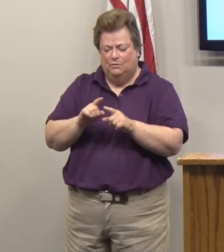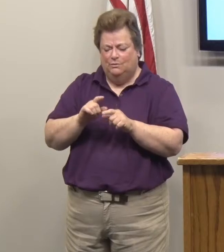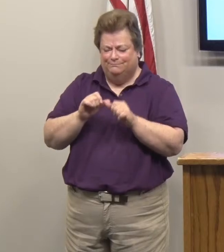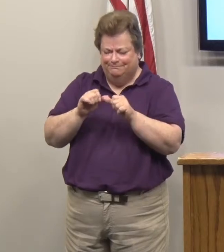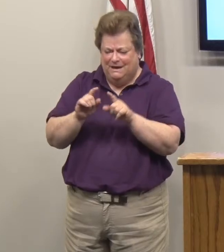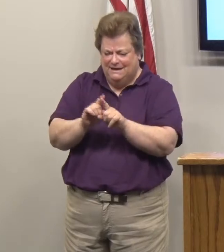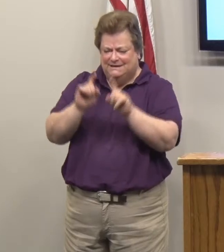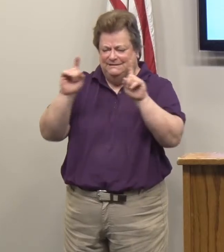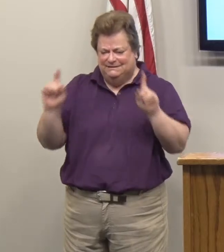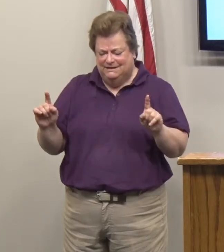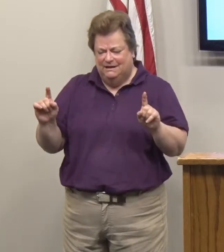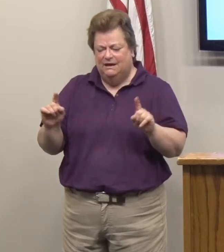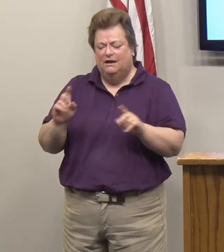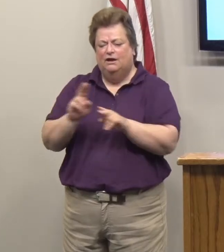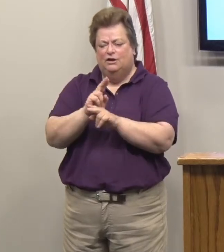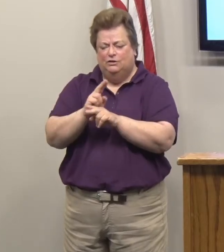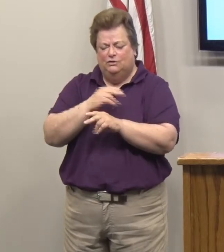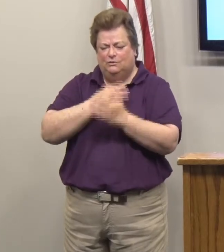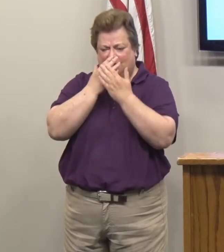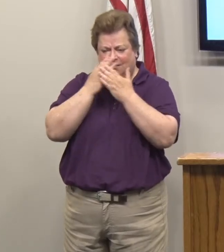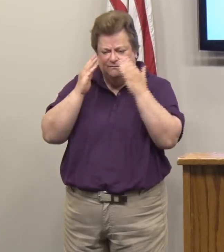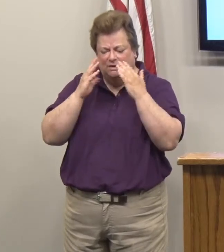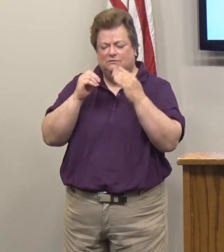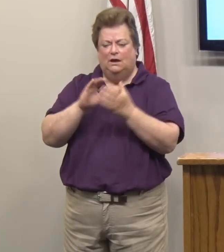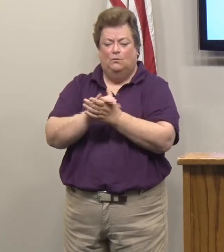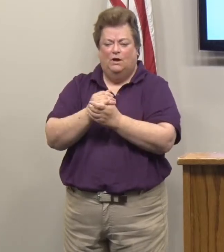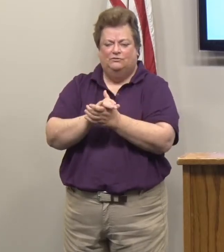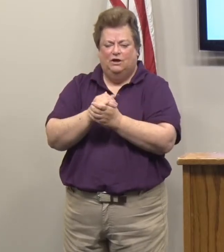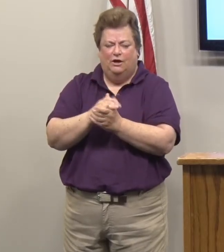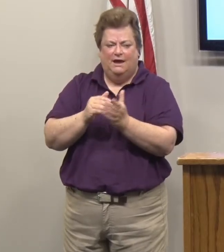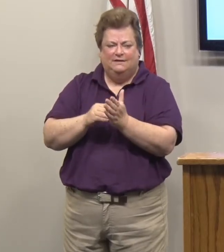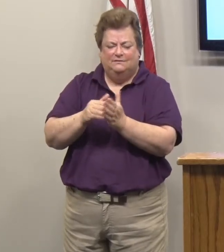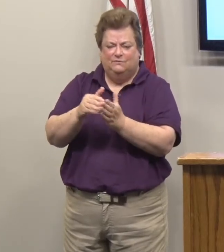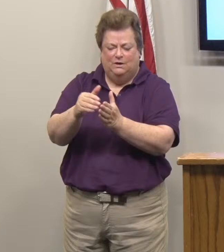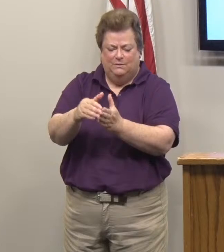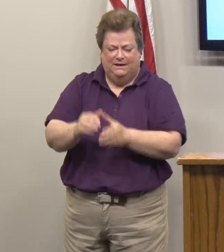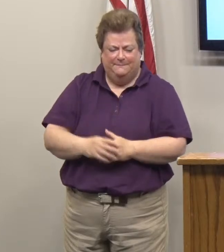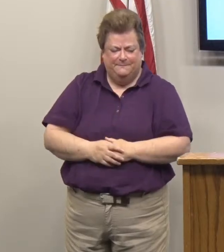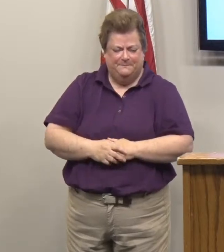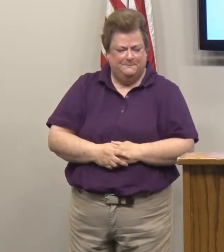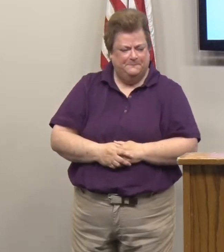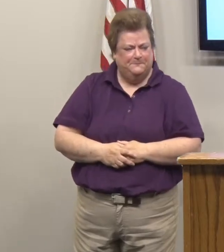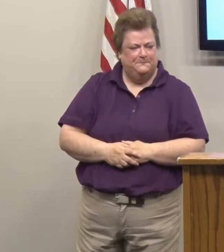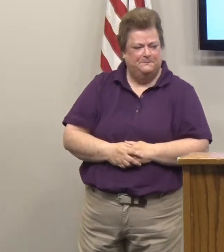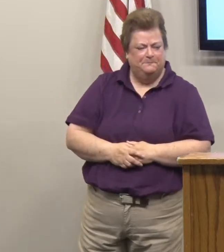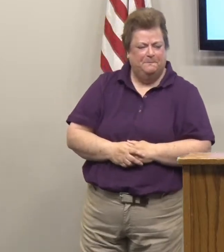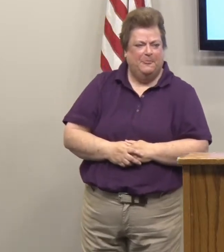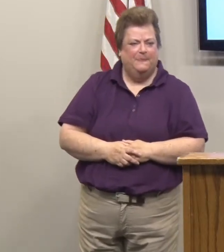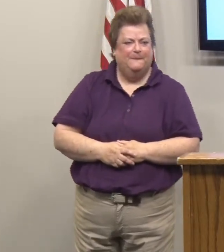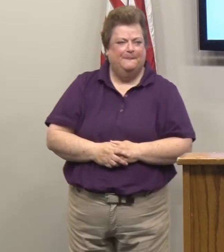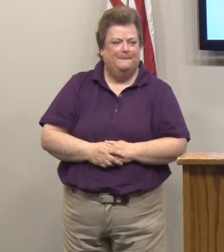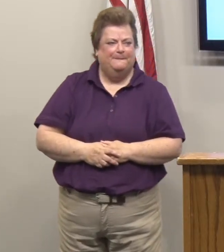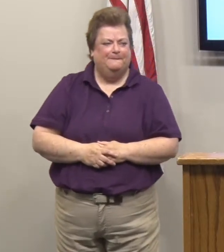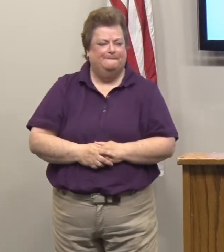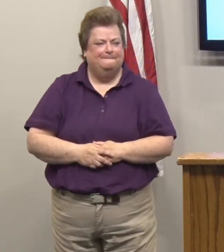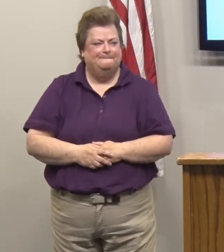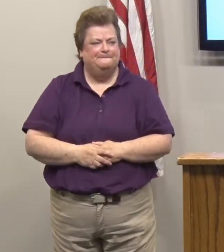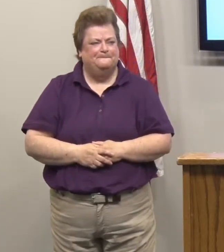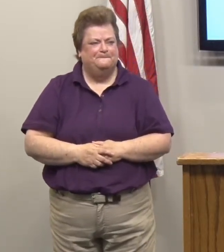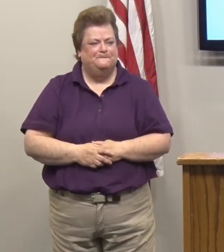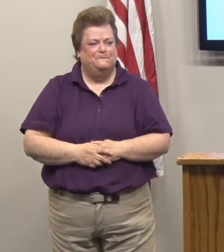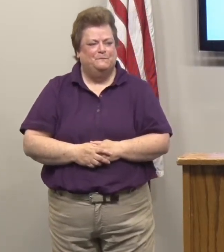spread COVID-19. Please limit your interactions with people outside of your household. We need to continue to support